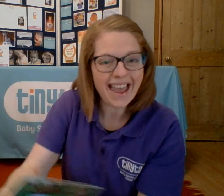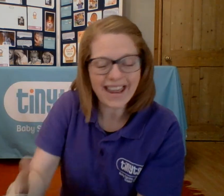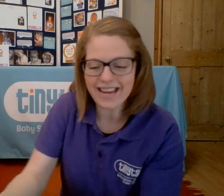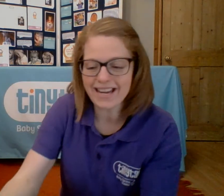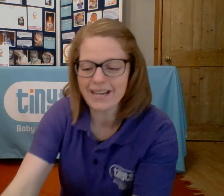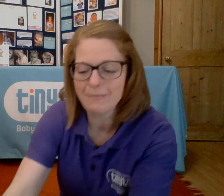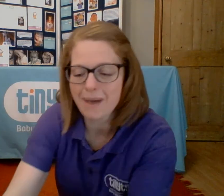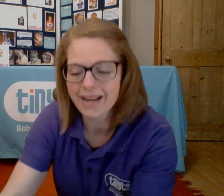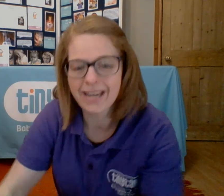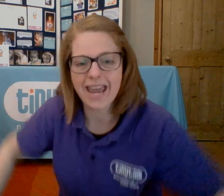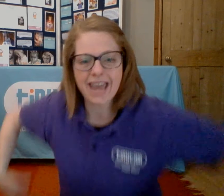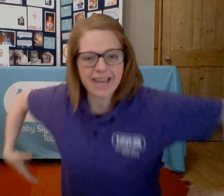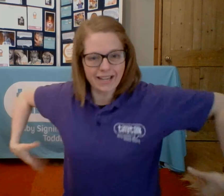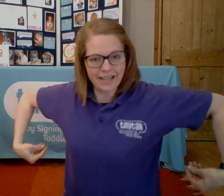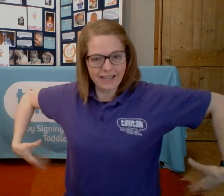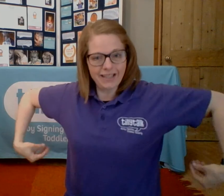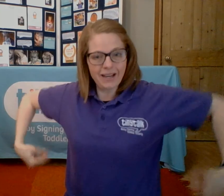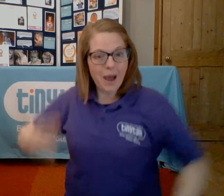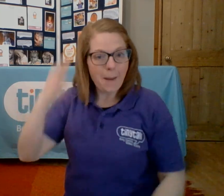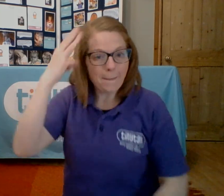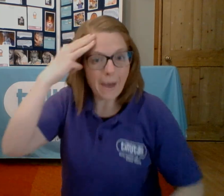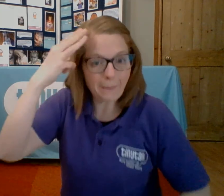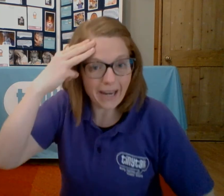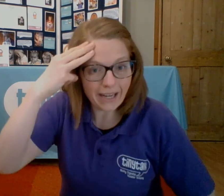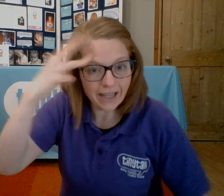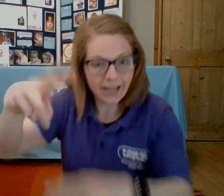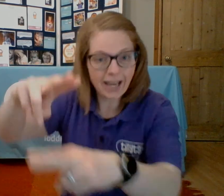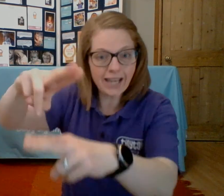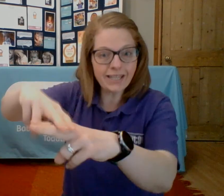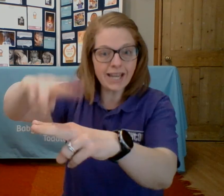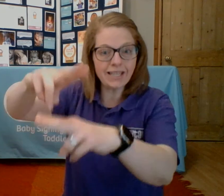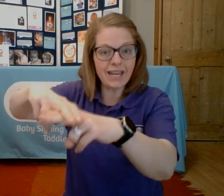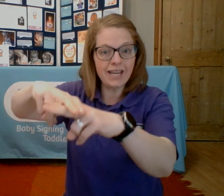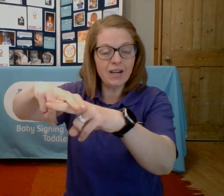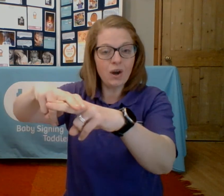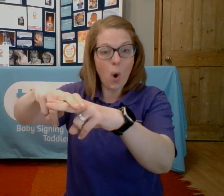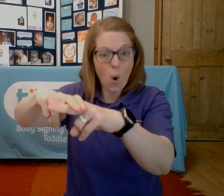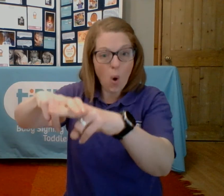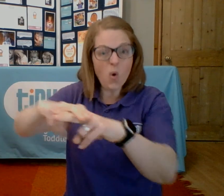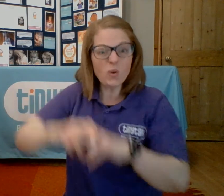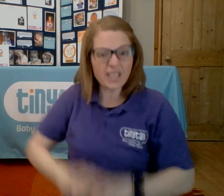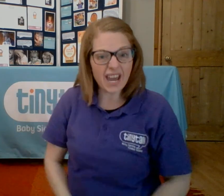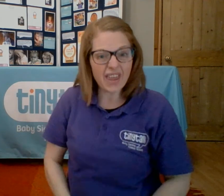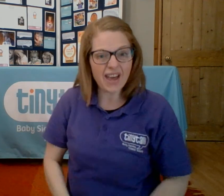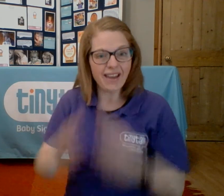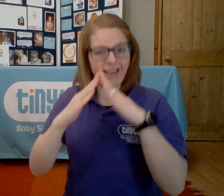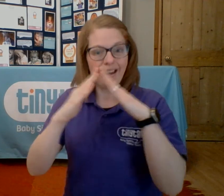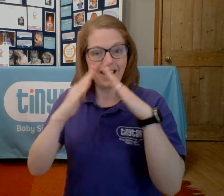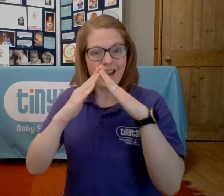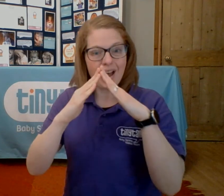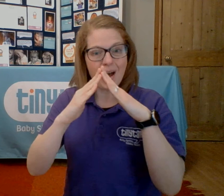Yay! Monkey, Mummy, and Daddy, all together at